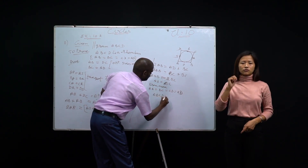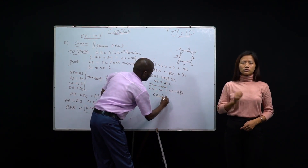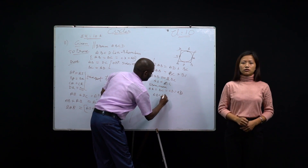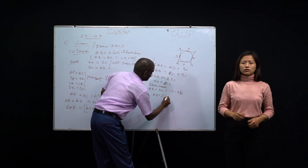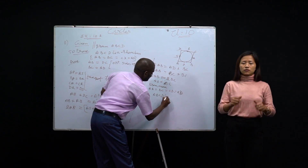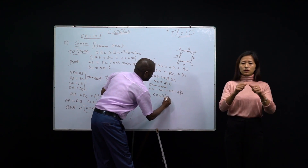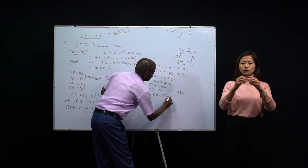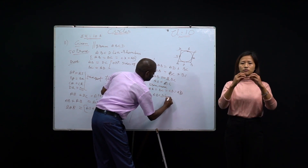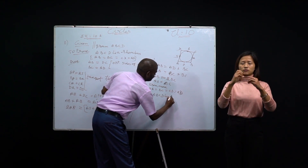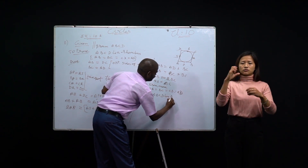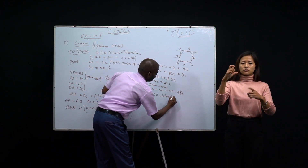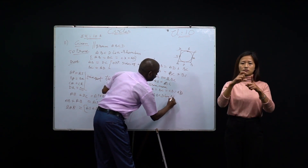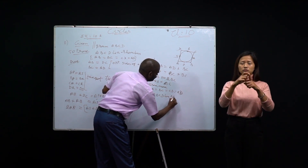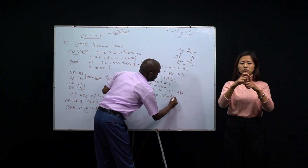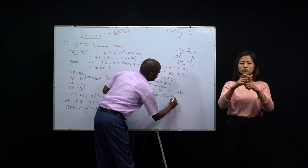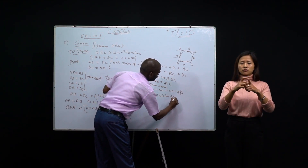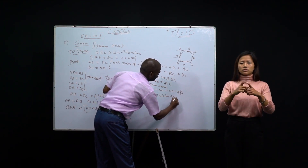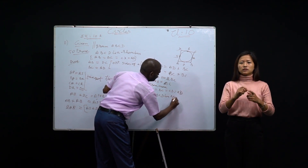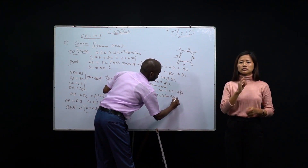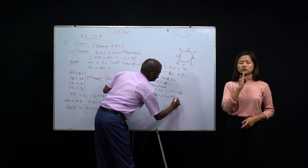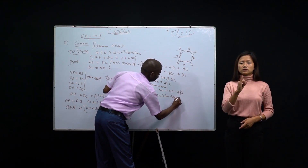ABCD is a